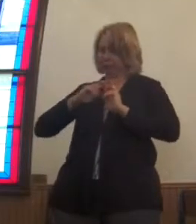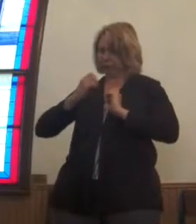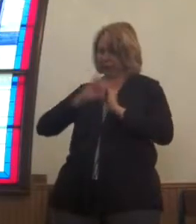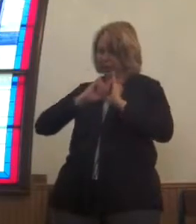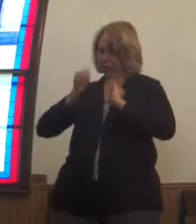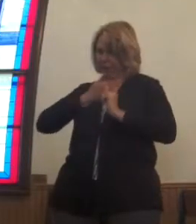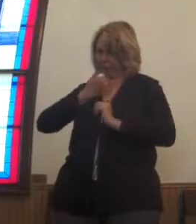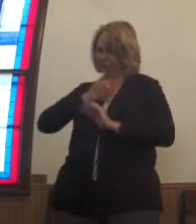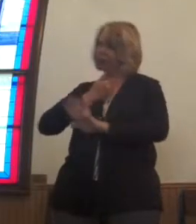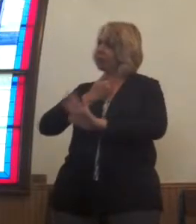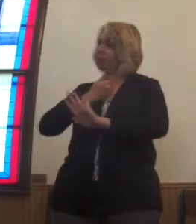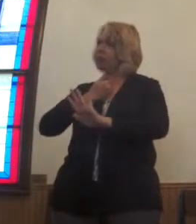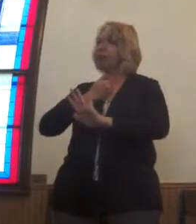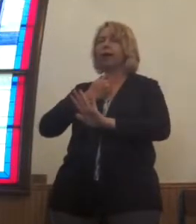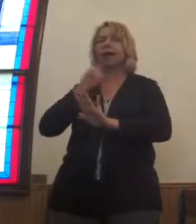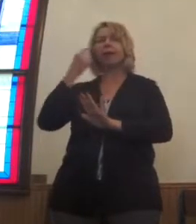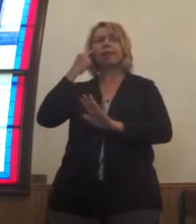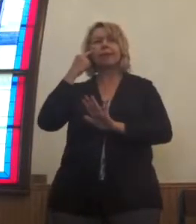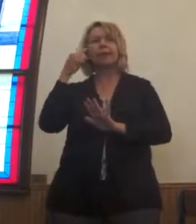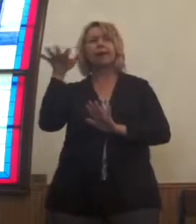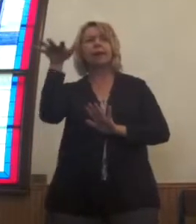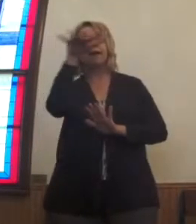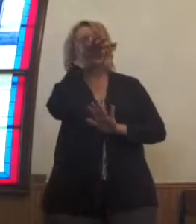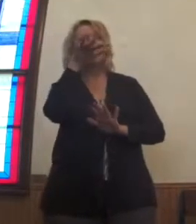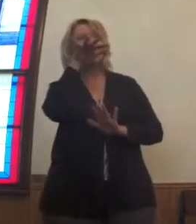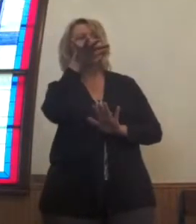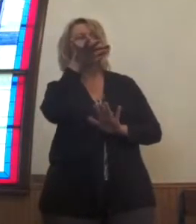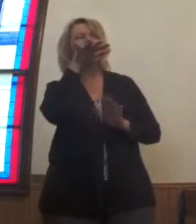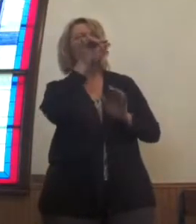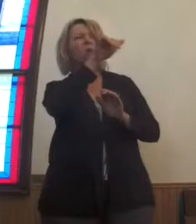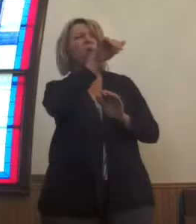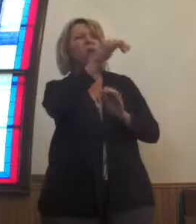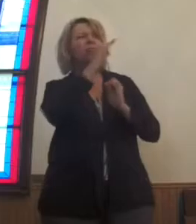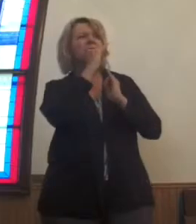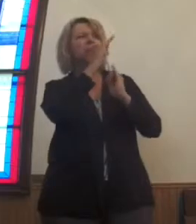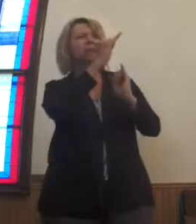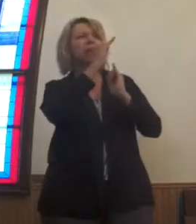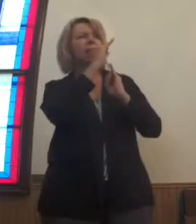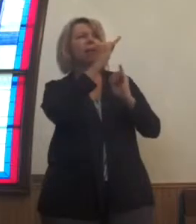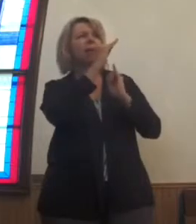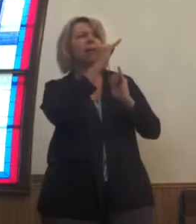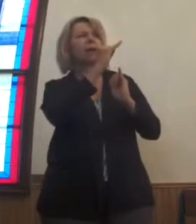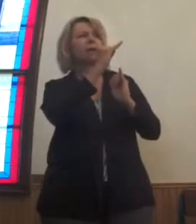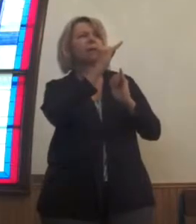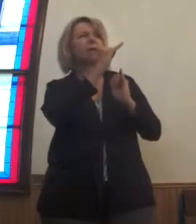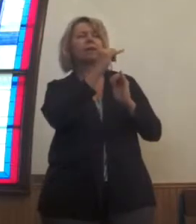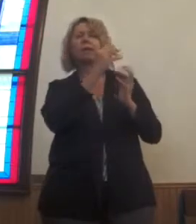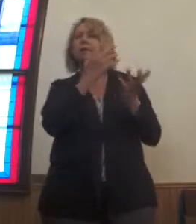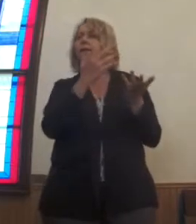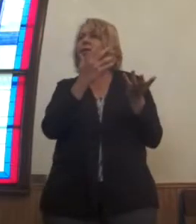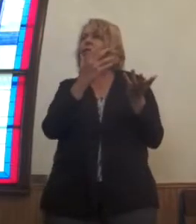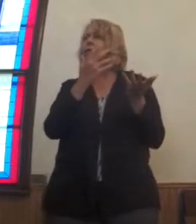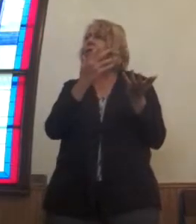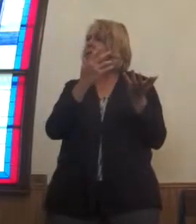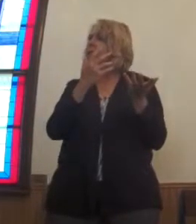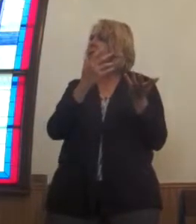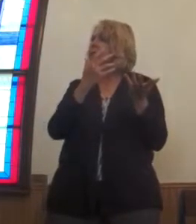But I also say, take from the outside in and look from the inside out, but then also look from the outside